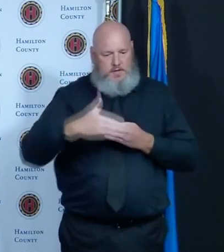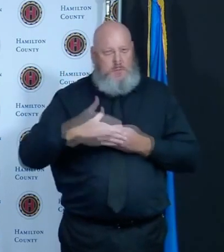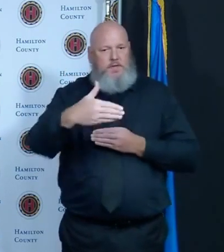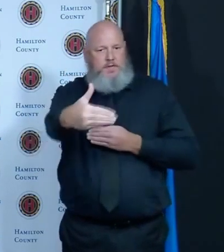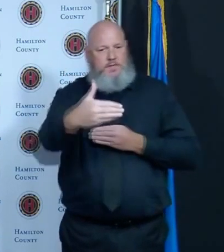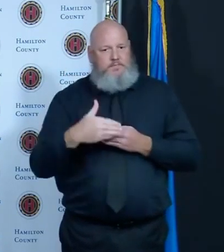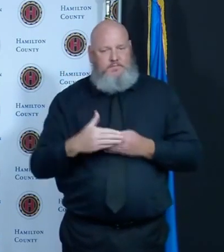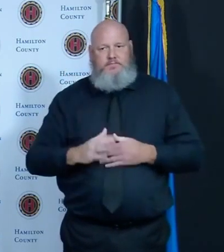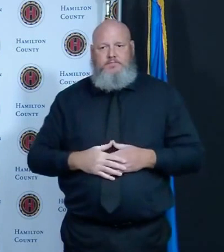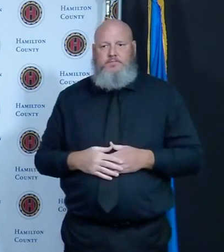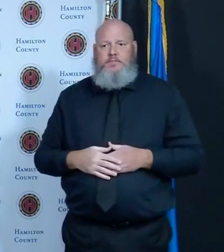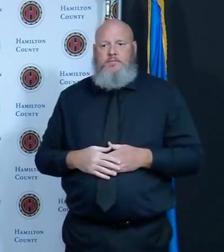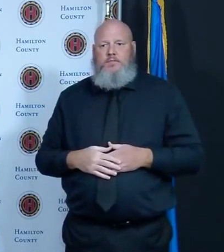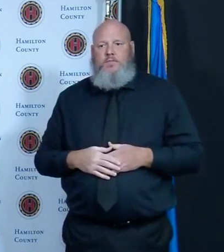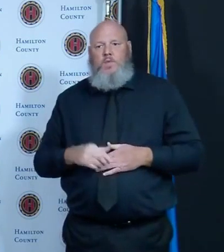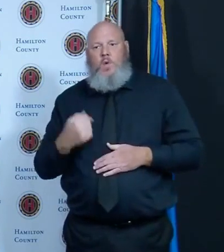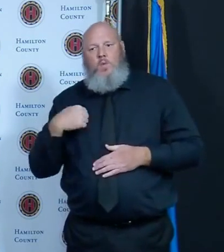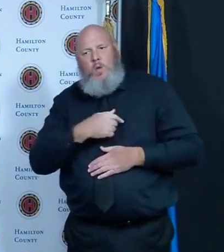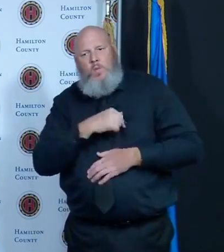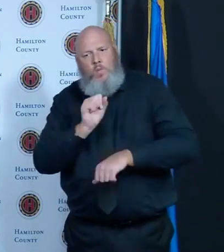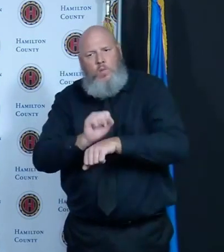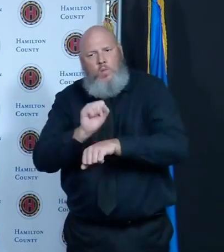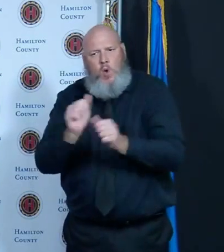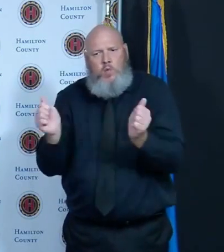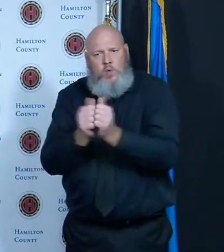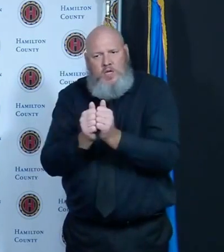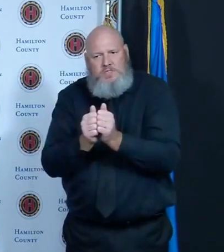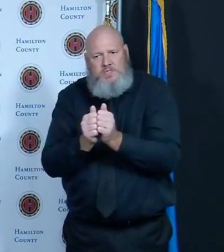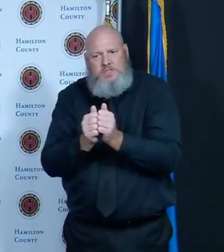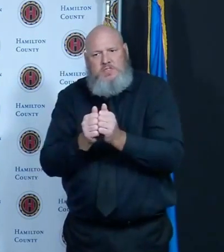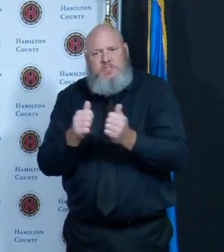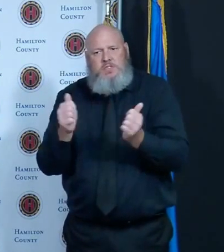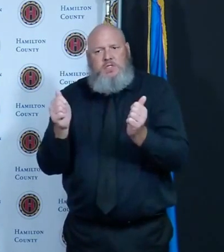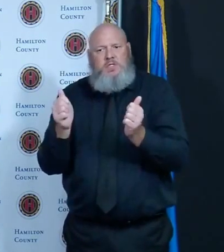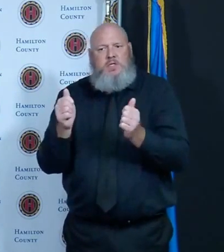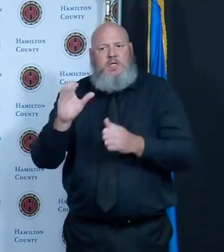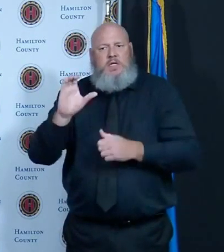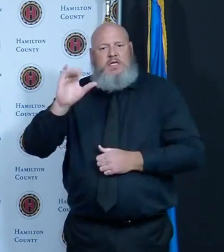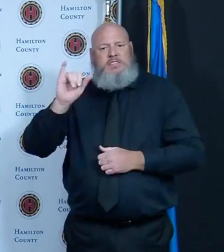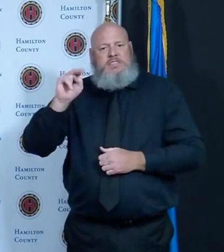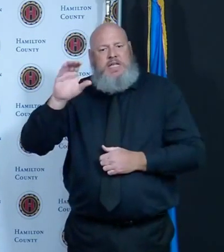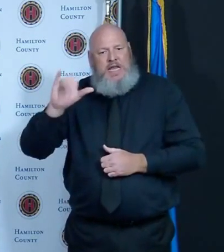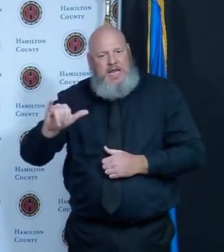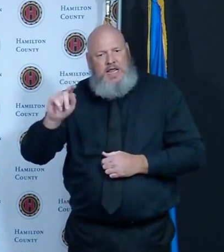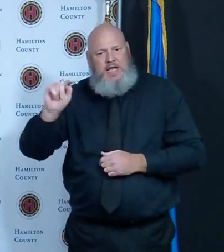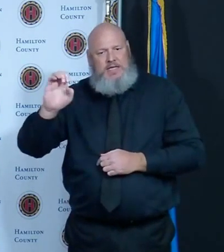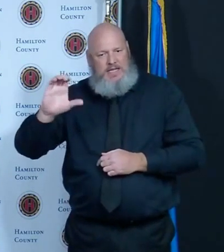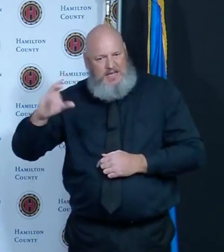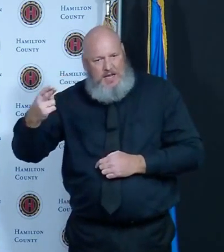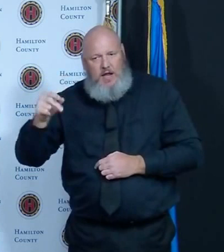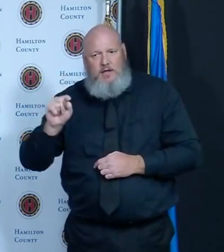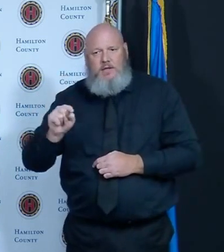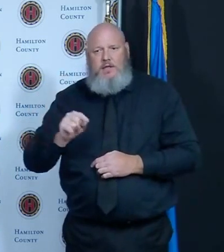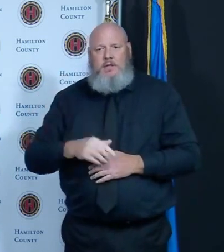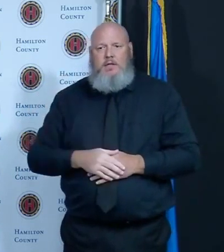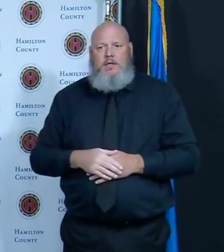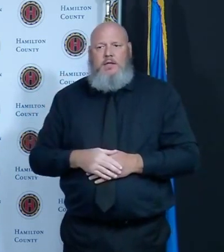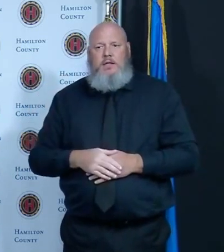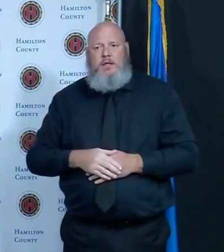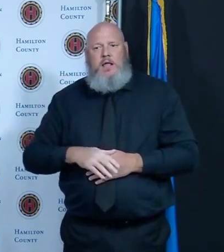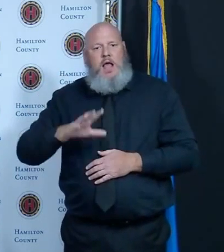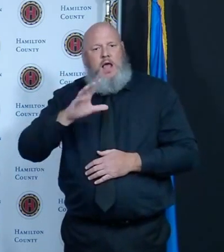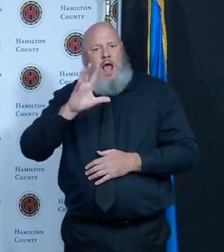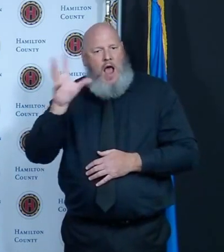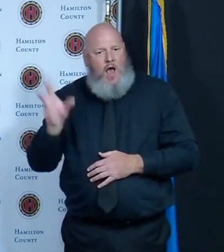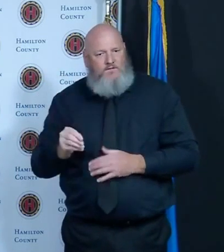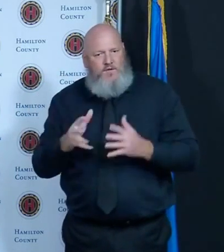people like CincyTech, the Chamber, Ready, the Minority Business Accelerator, the African American Chamber, the Hispanic Chamber. We're making